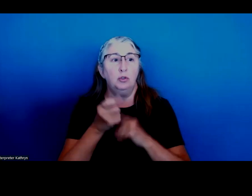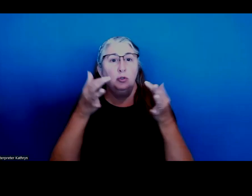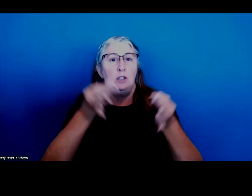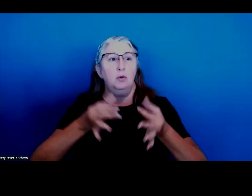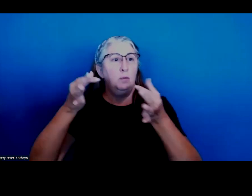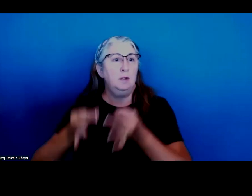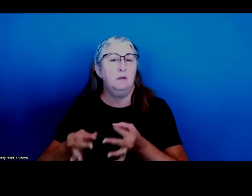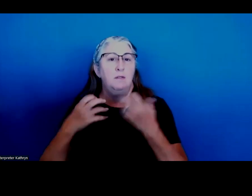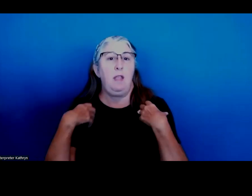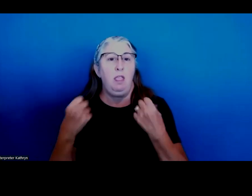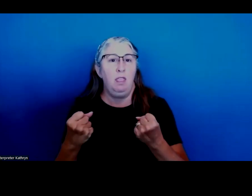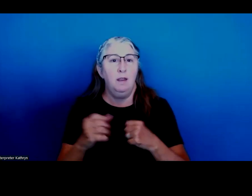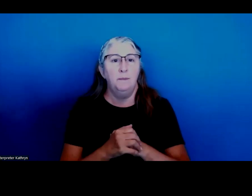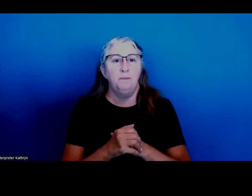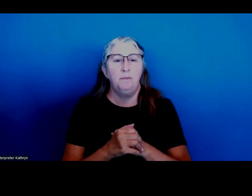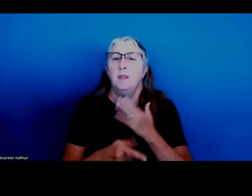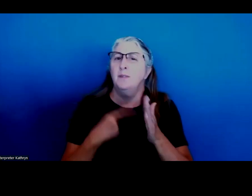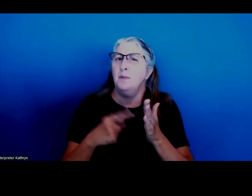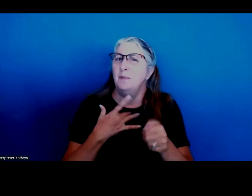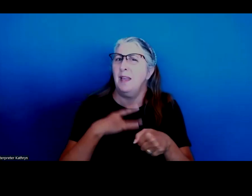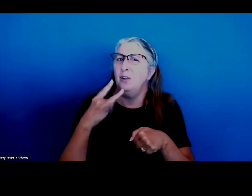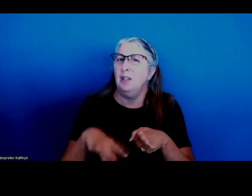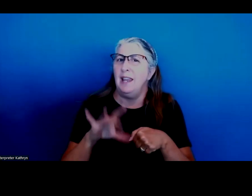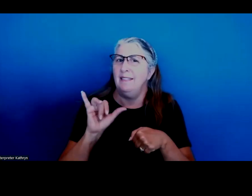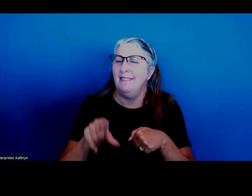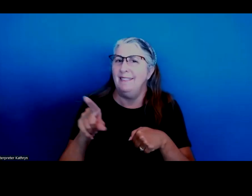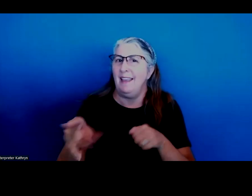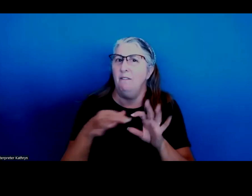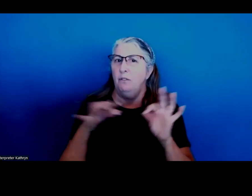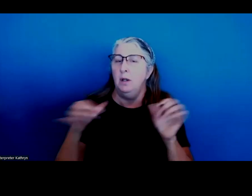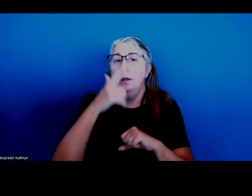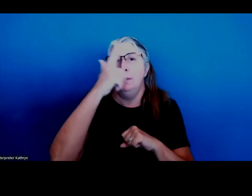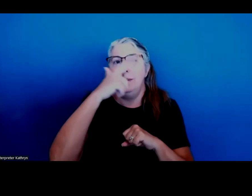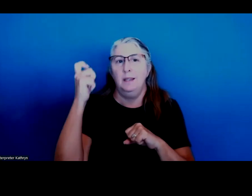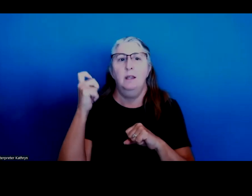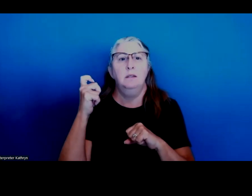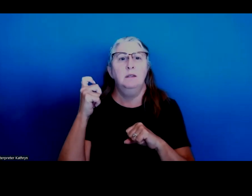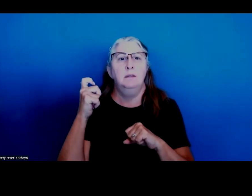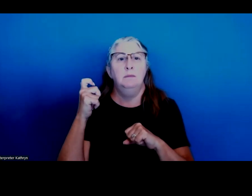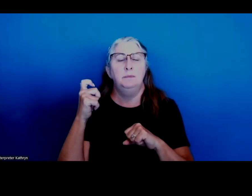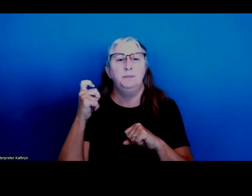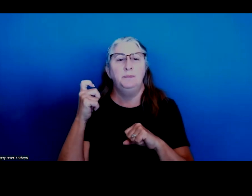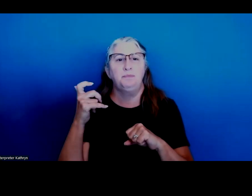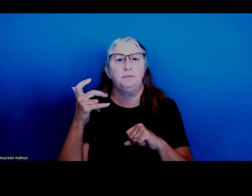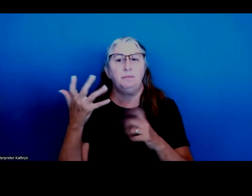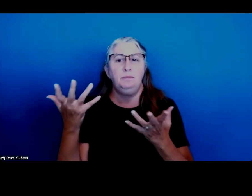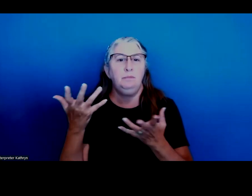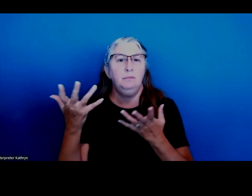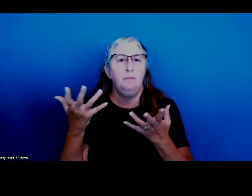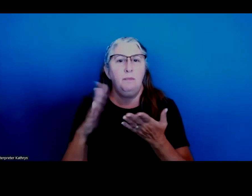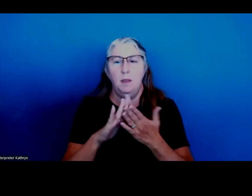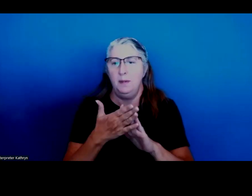health. I sometimes don't like that phrase because it almost becomes